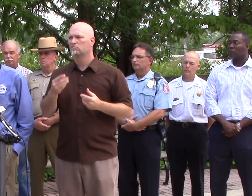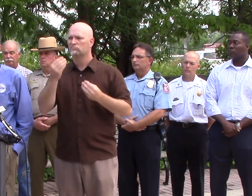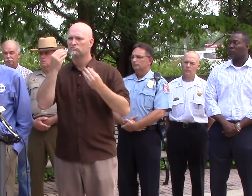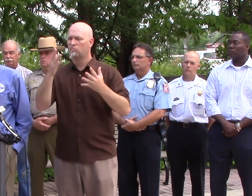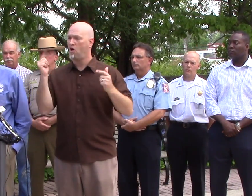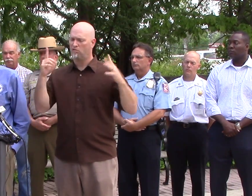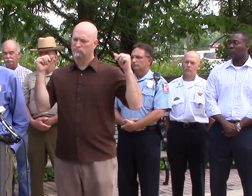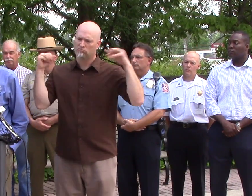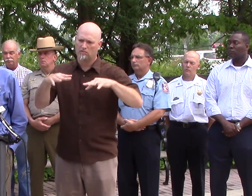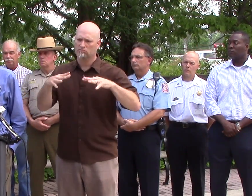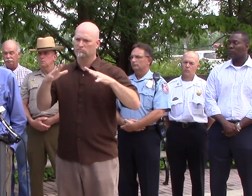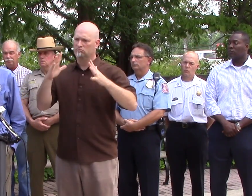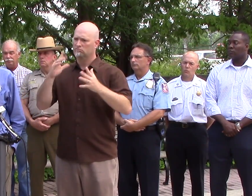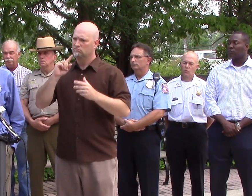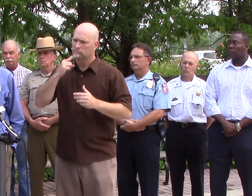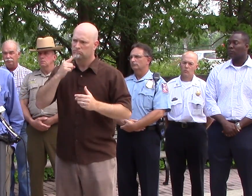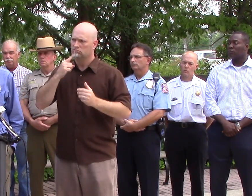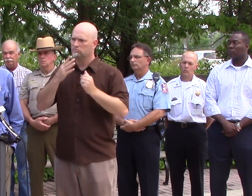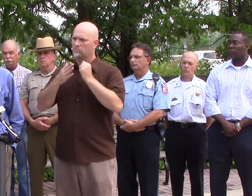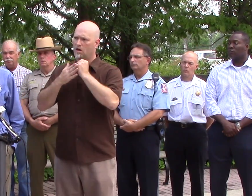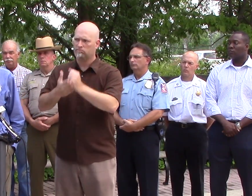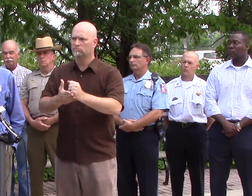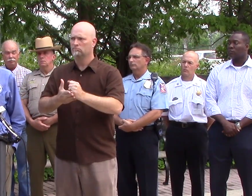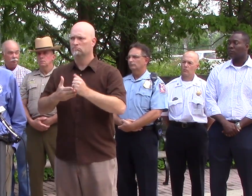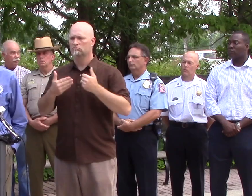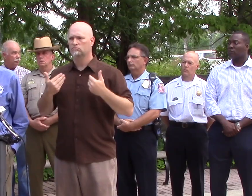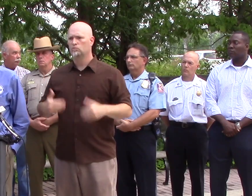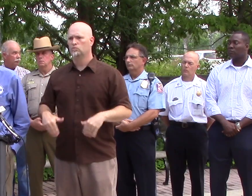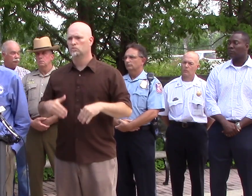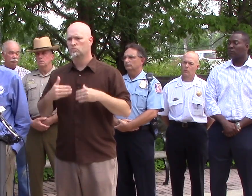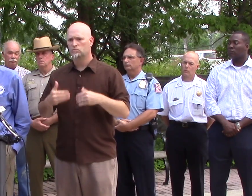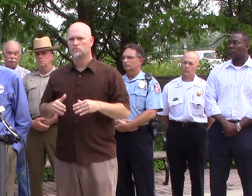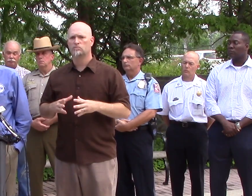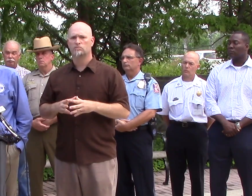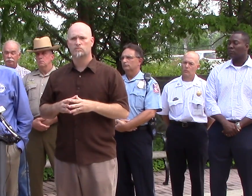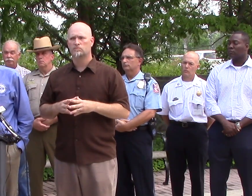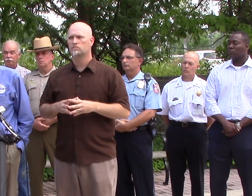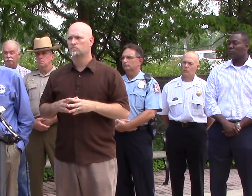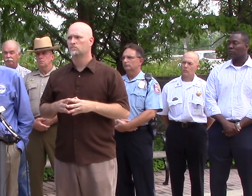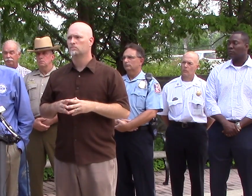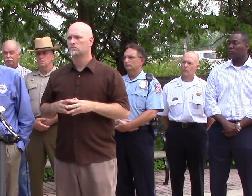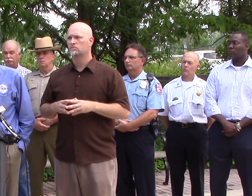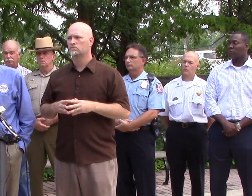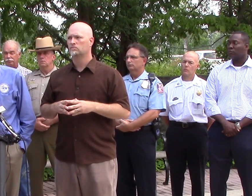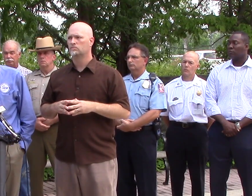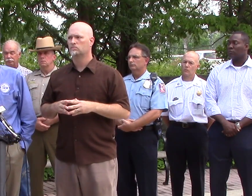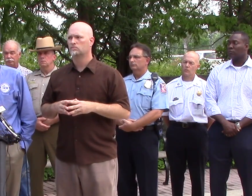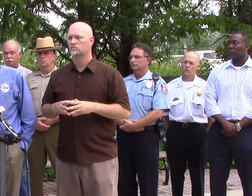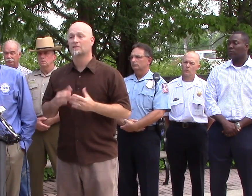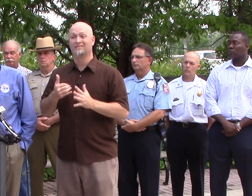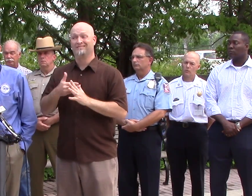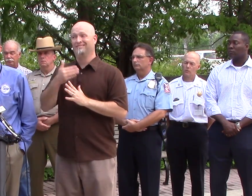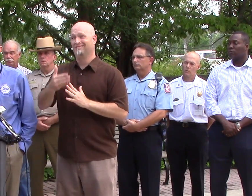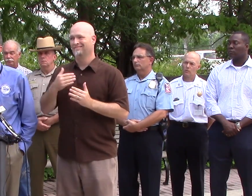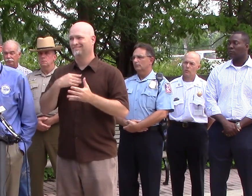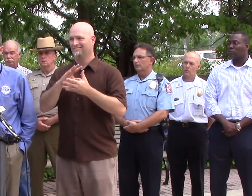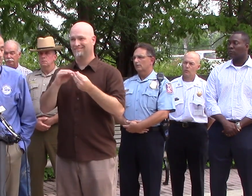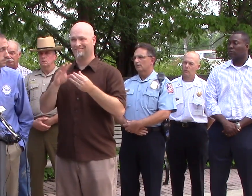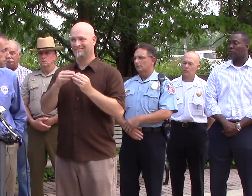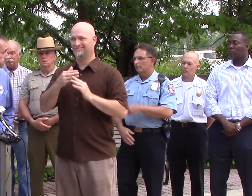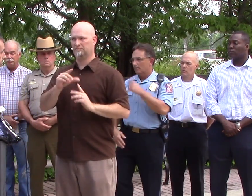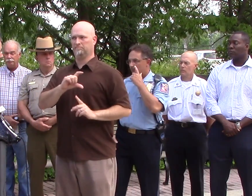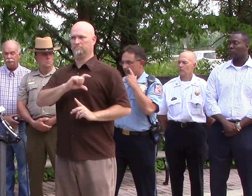agencies, all performing different functions that are called out in our emergency operations plan. I'd like to introduce to you Police Chief Gary